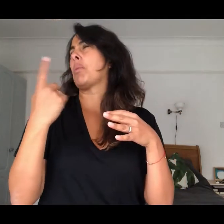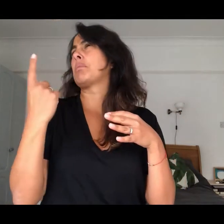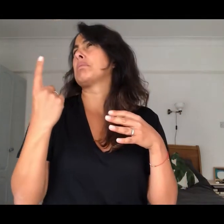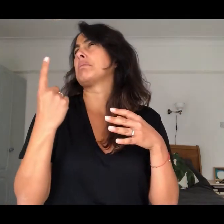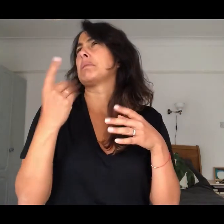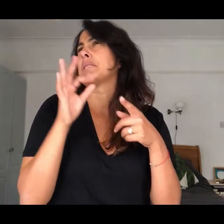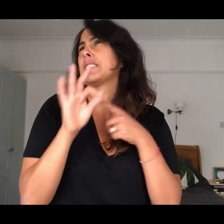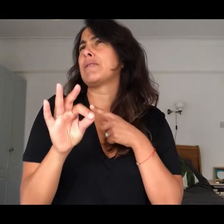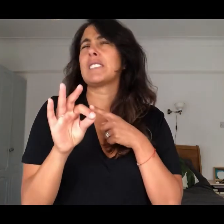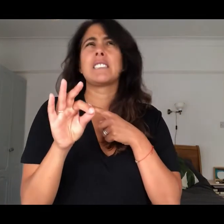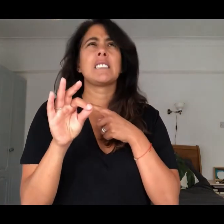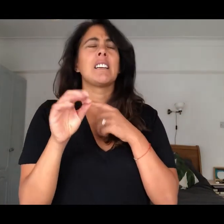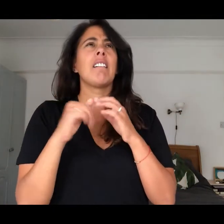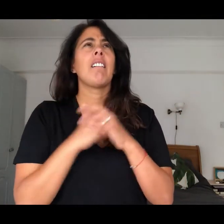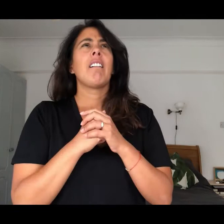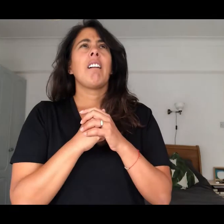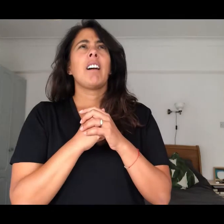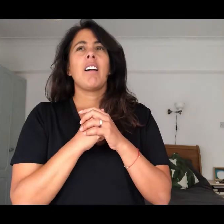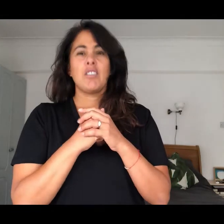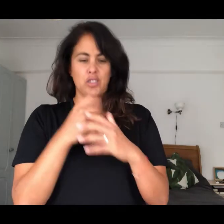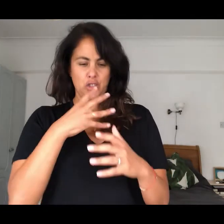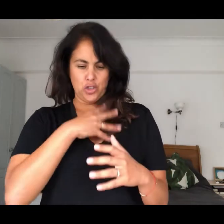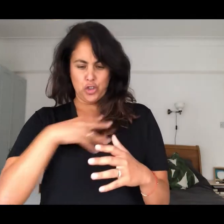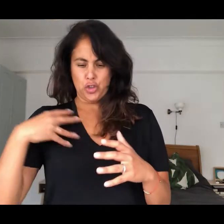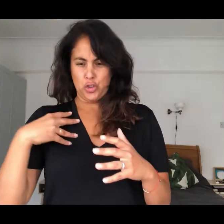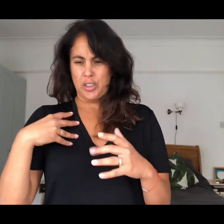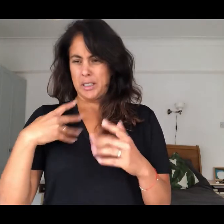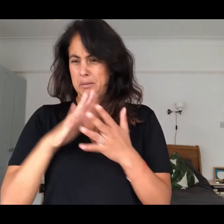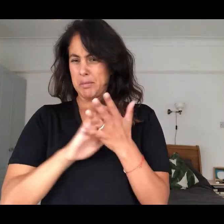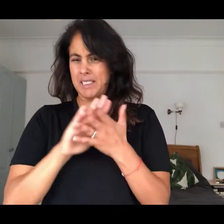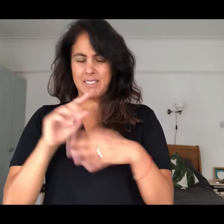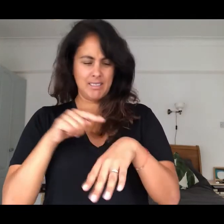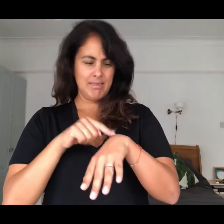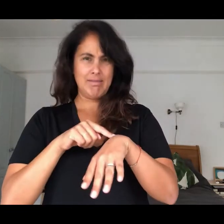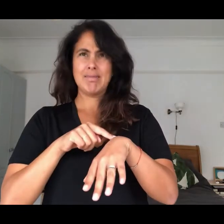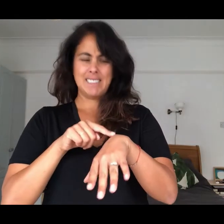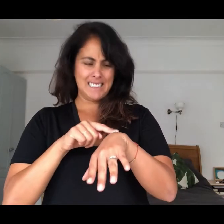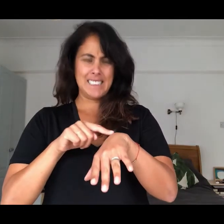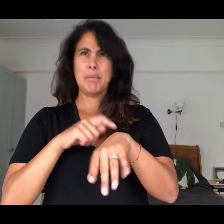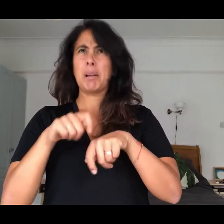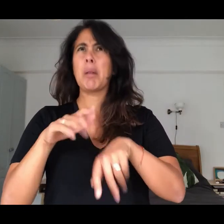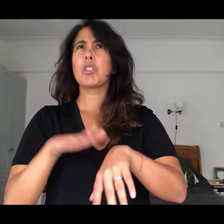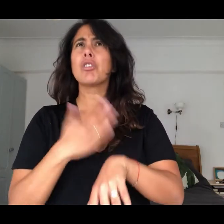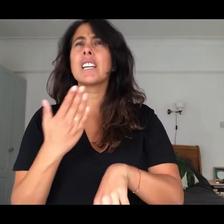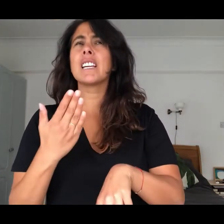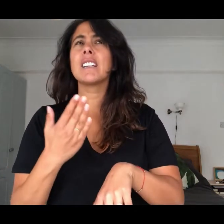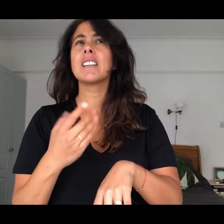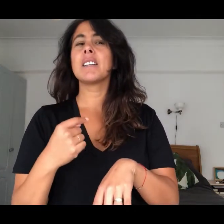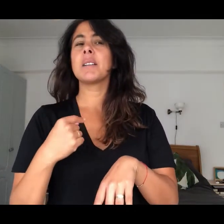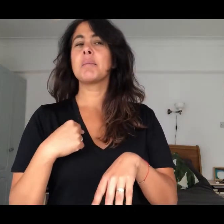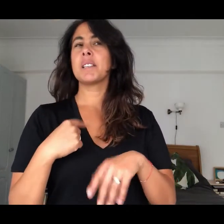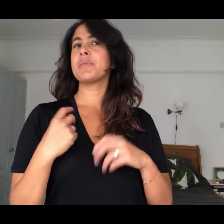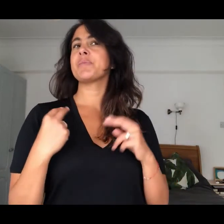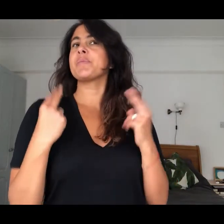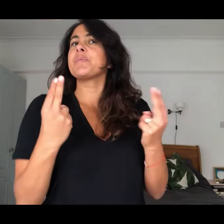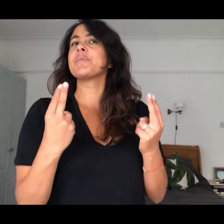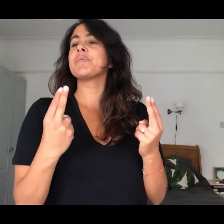and pants and something from the Peruna range and missing buttons and jewellery making the skin go